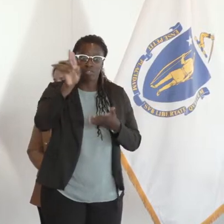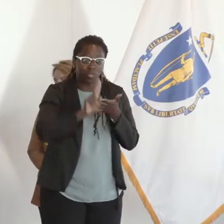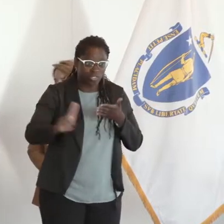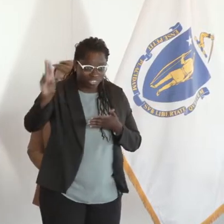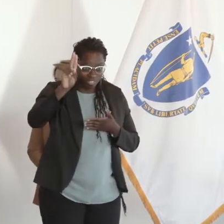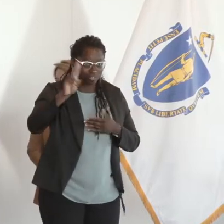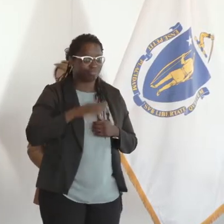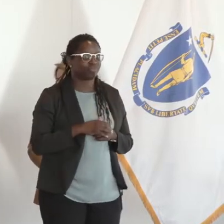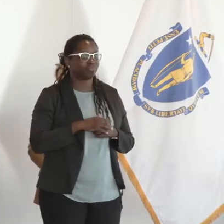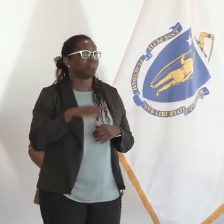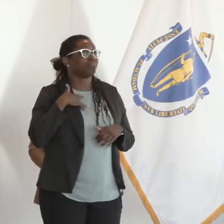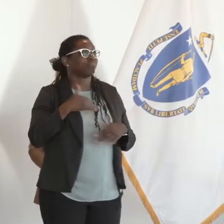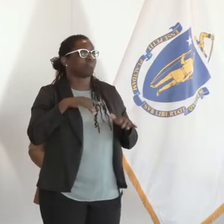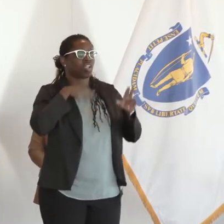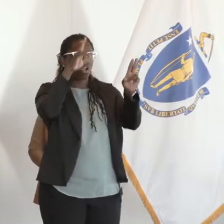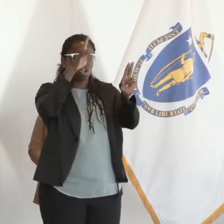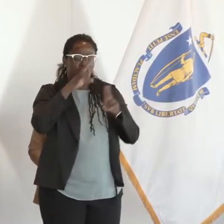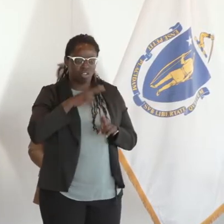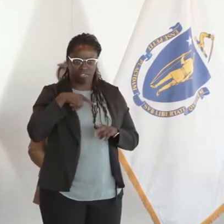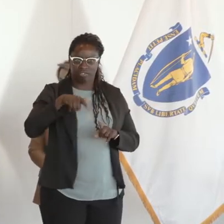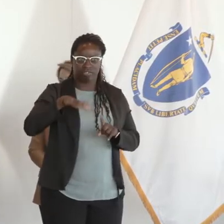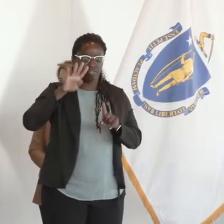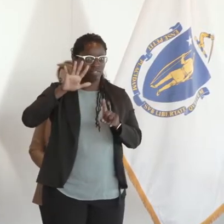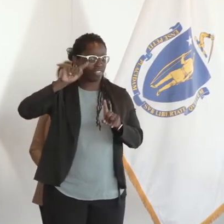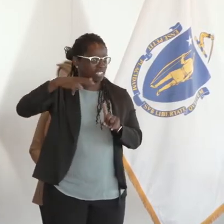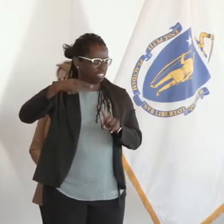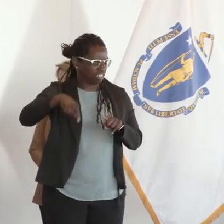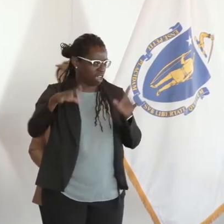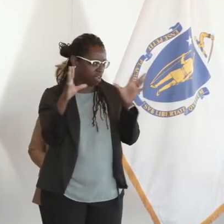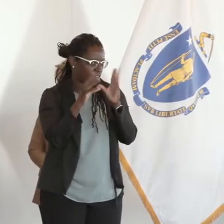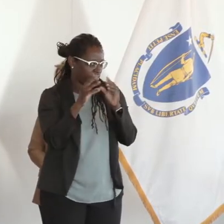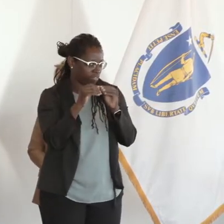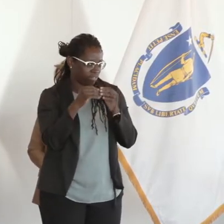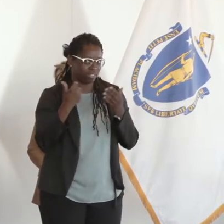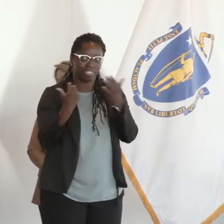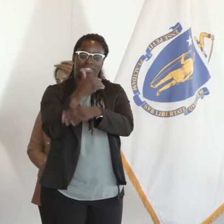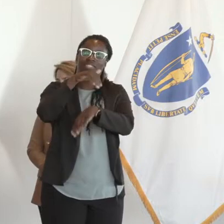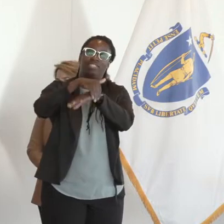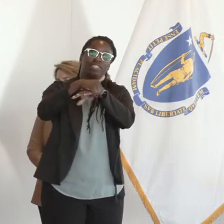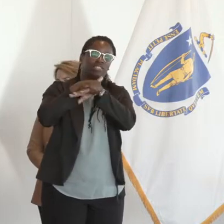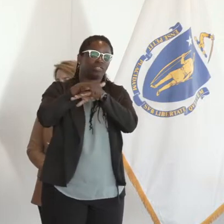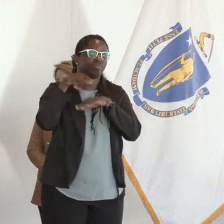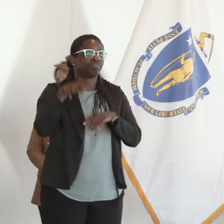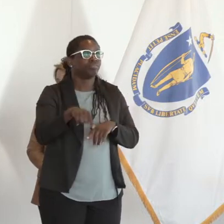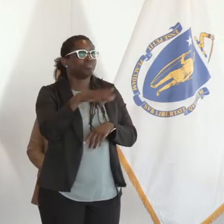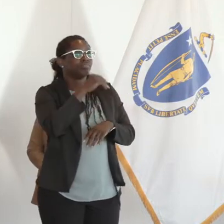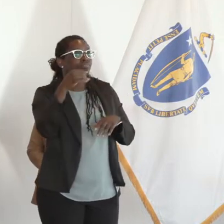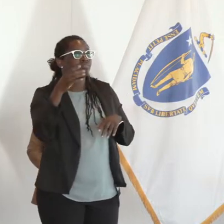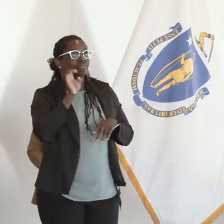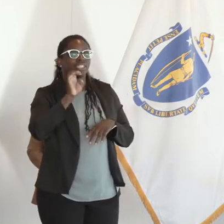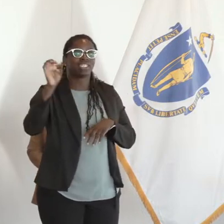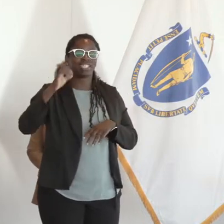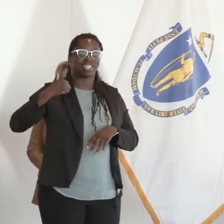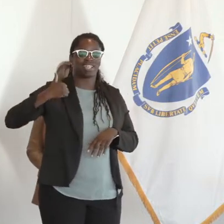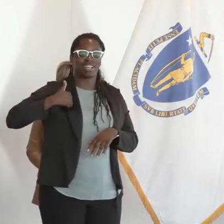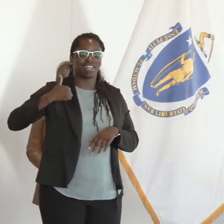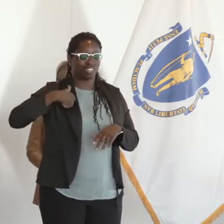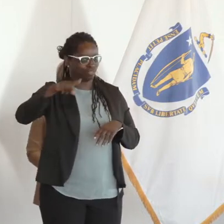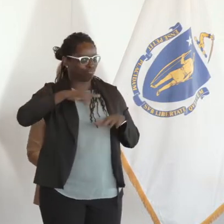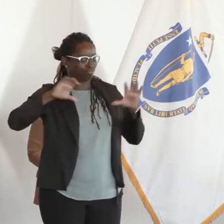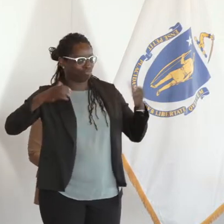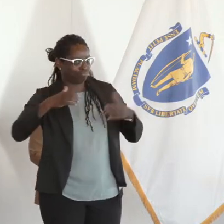45th Conference of the New England Governors and Eastern Canadian Premiers. I'd like to recognize and welcome back to